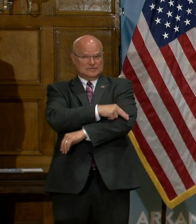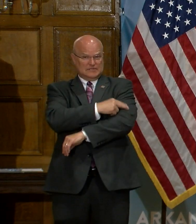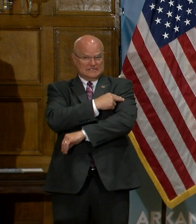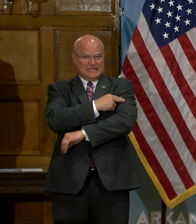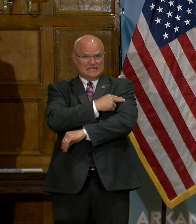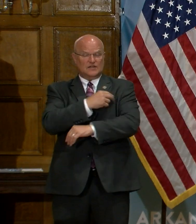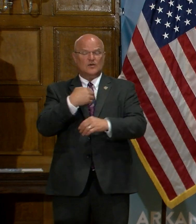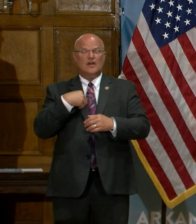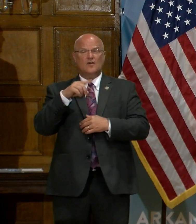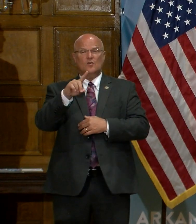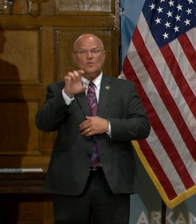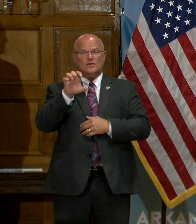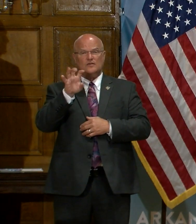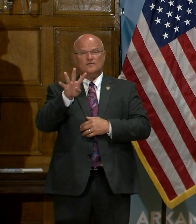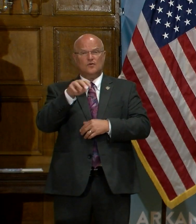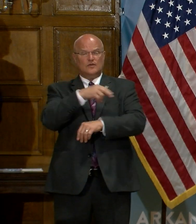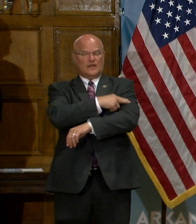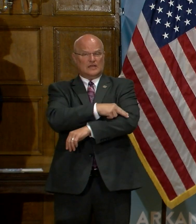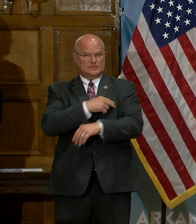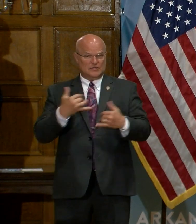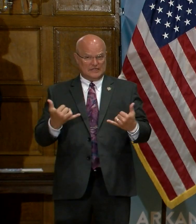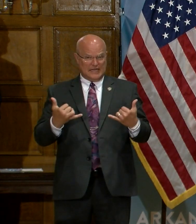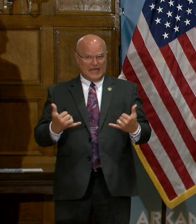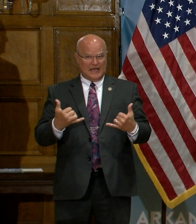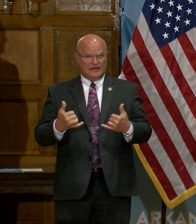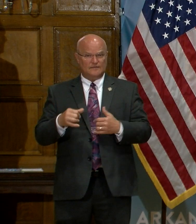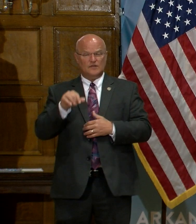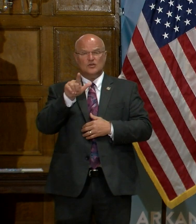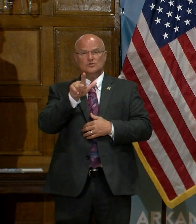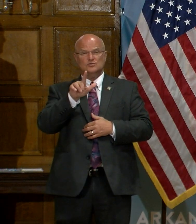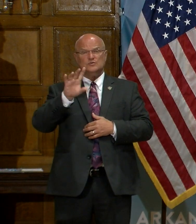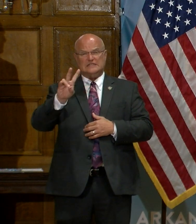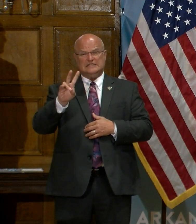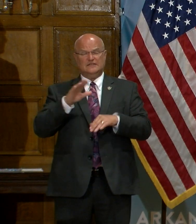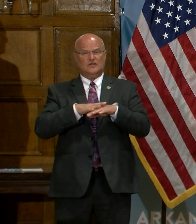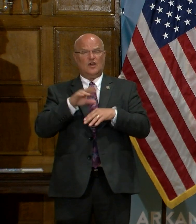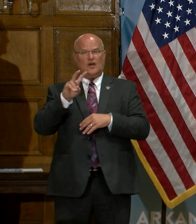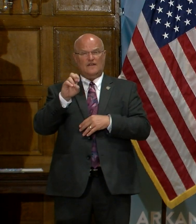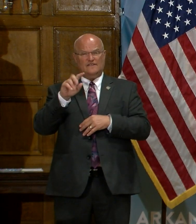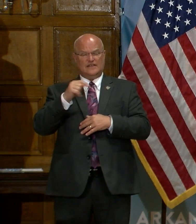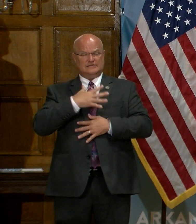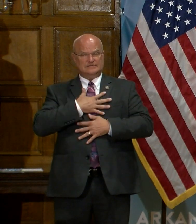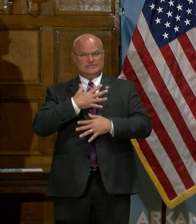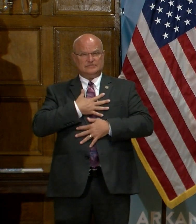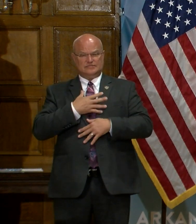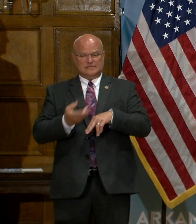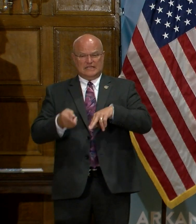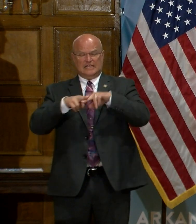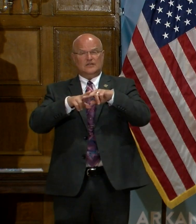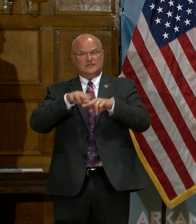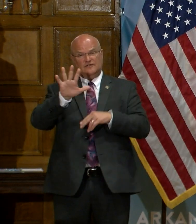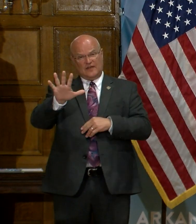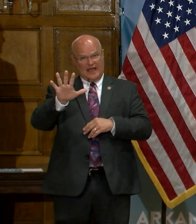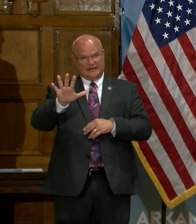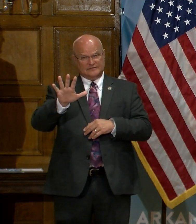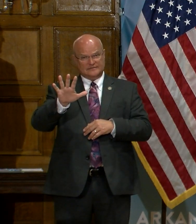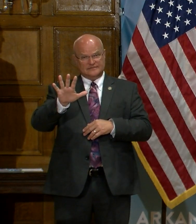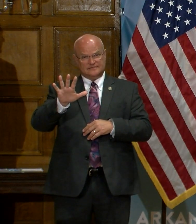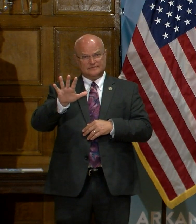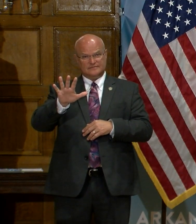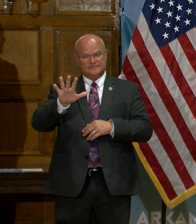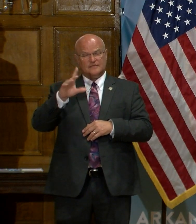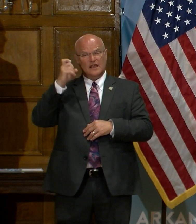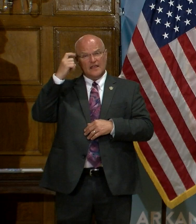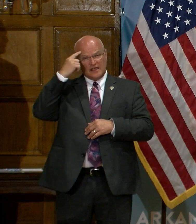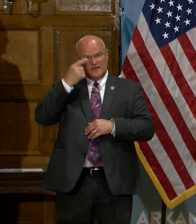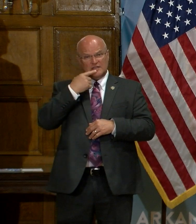hospitalizations, so we have 104 in the hospital. We have 27 currently on a ventilator. That's an increase of 5 from yesterday.